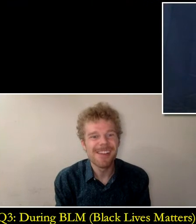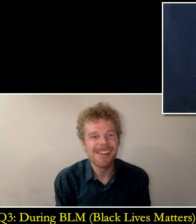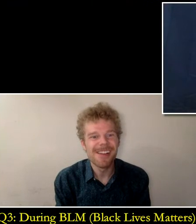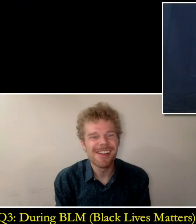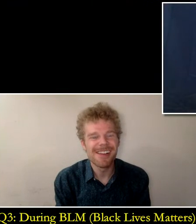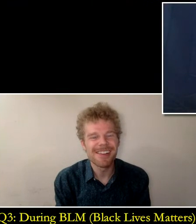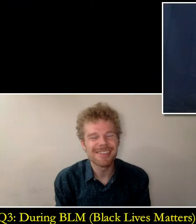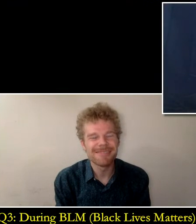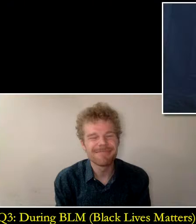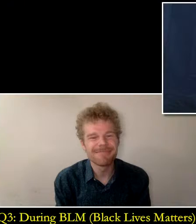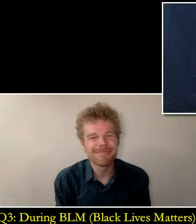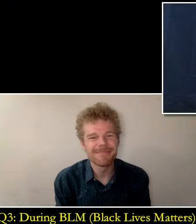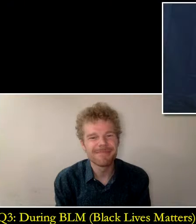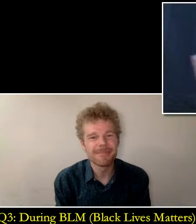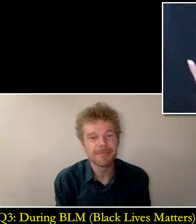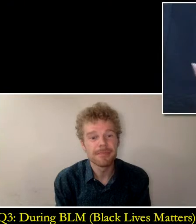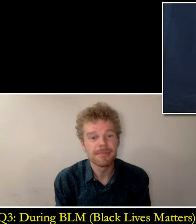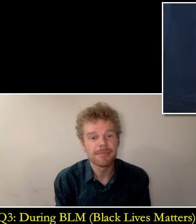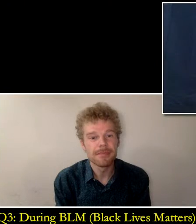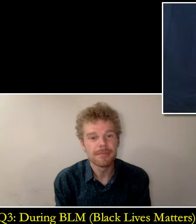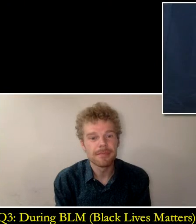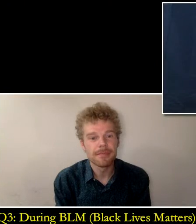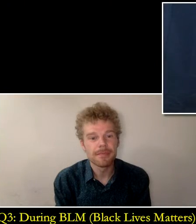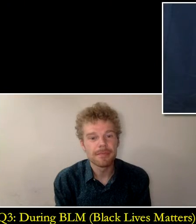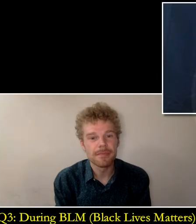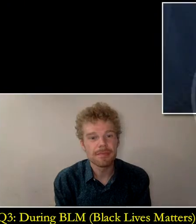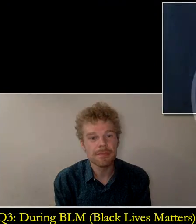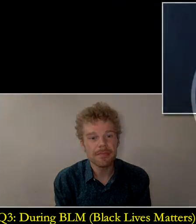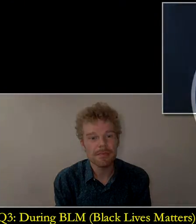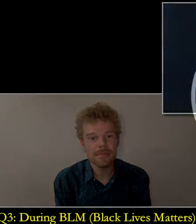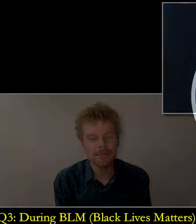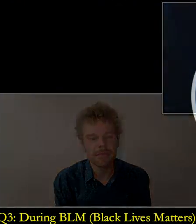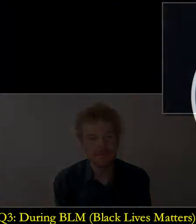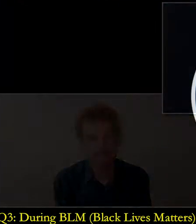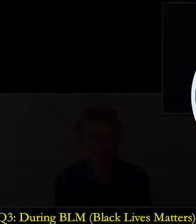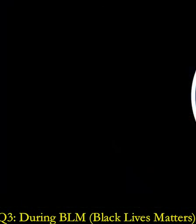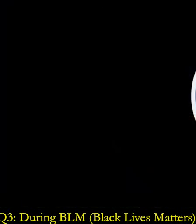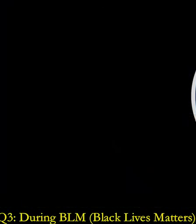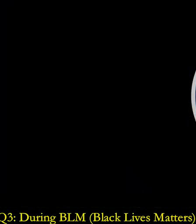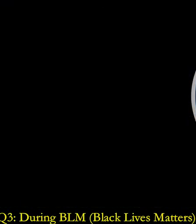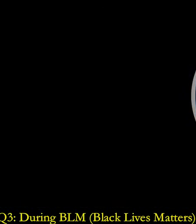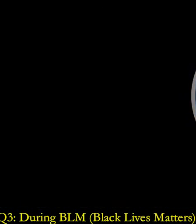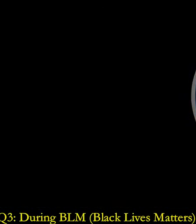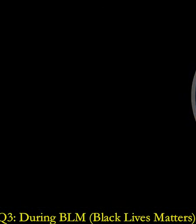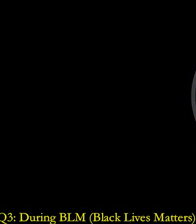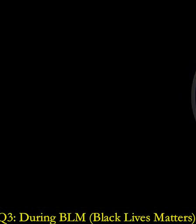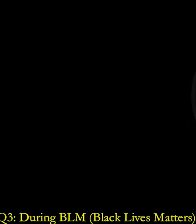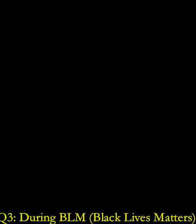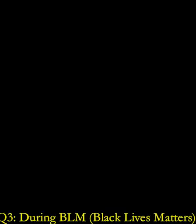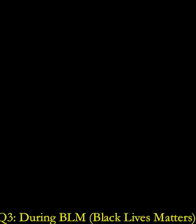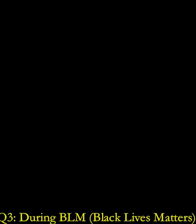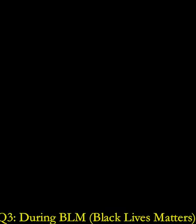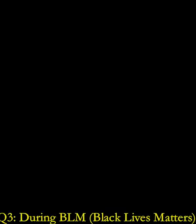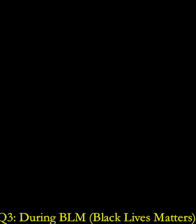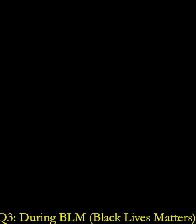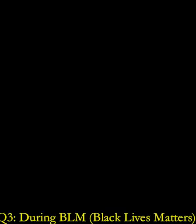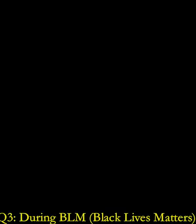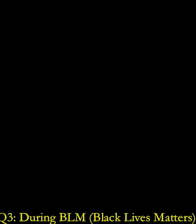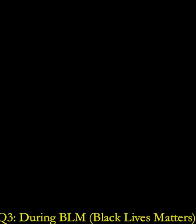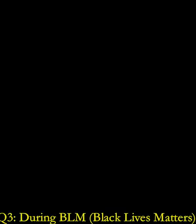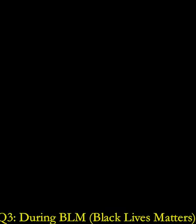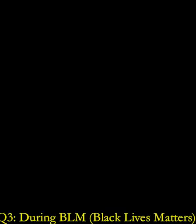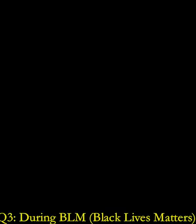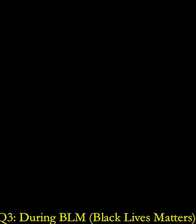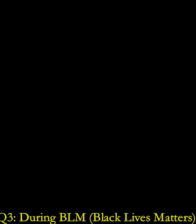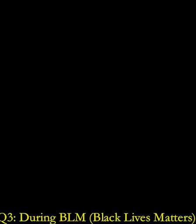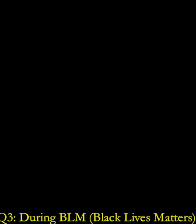get involved in the ways that you were sort of talking about just now, Rob. Let's move on to question number 4.